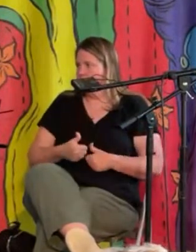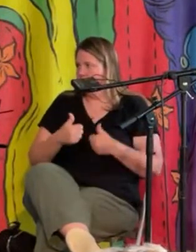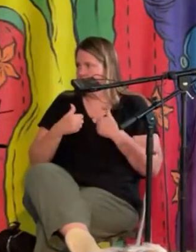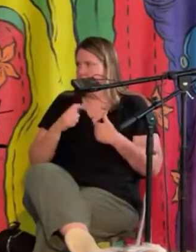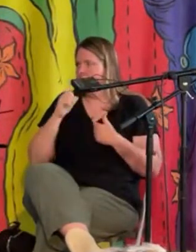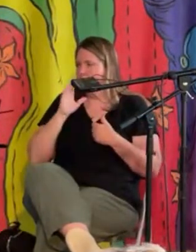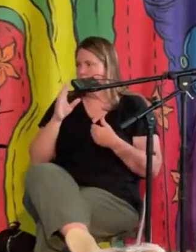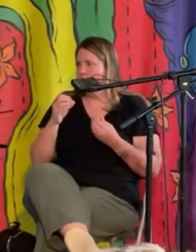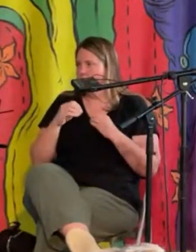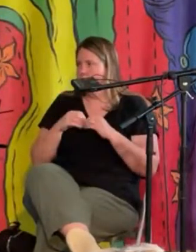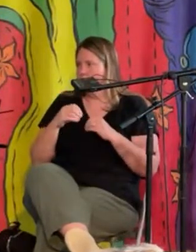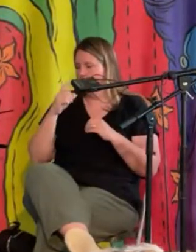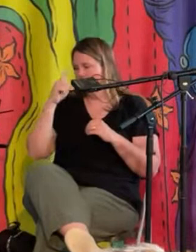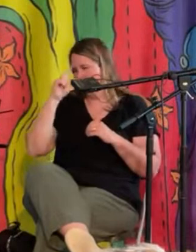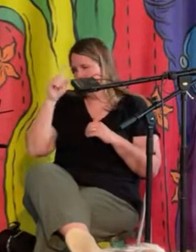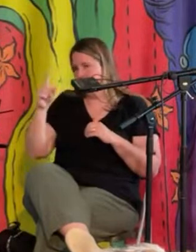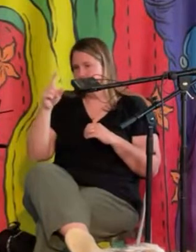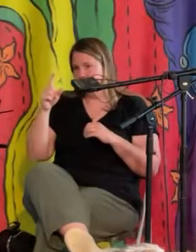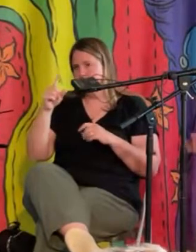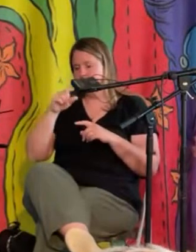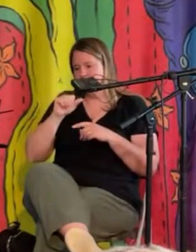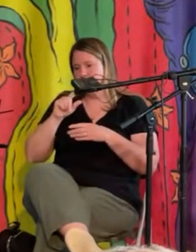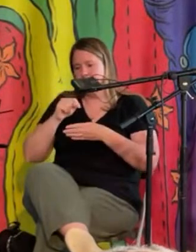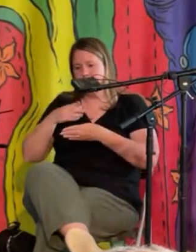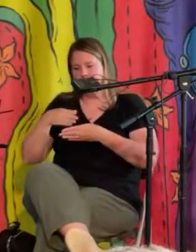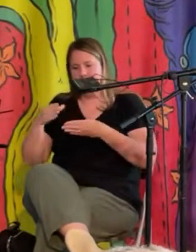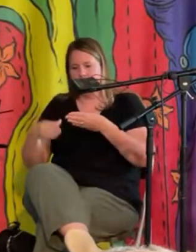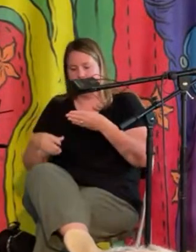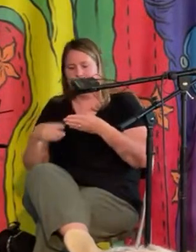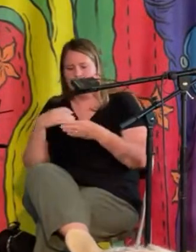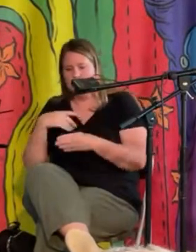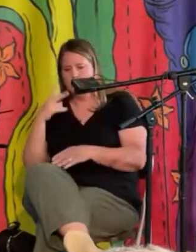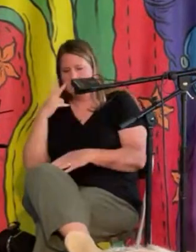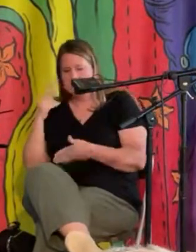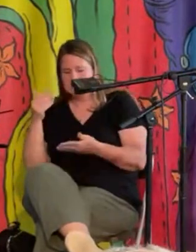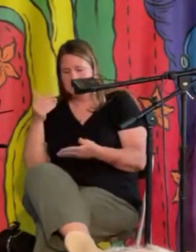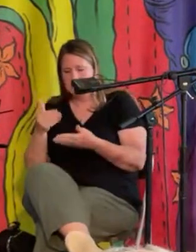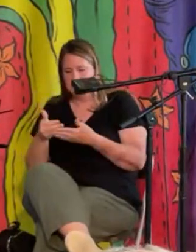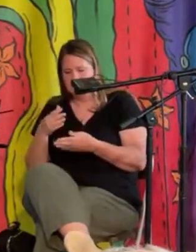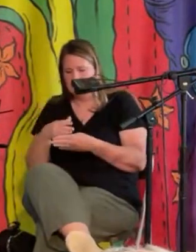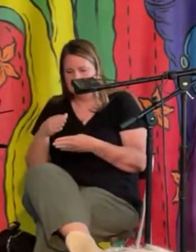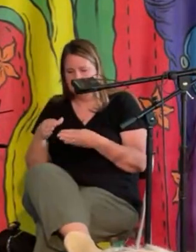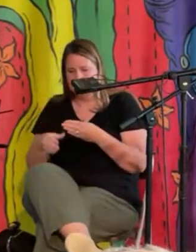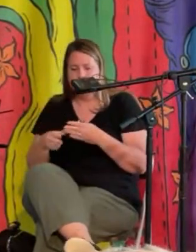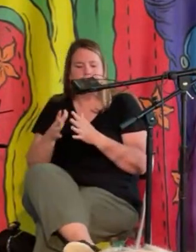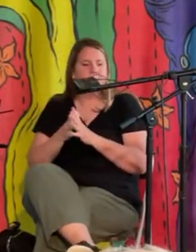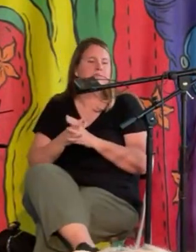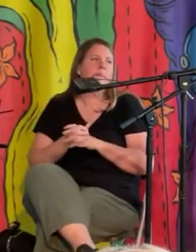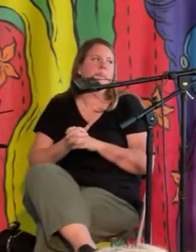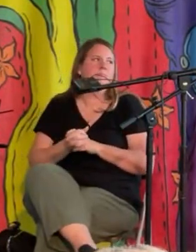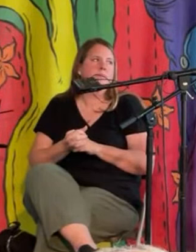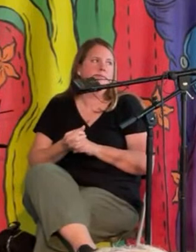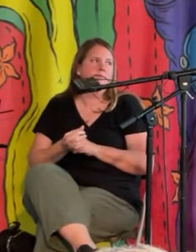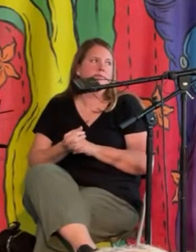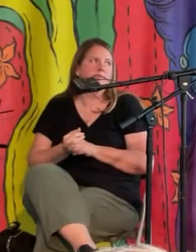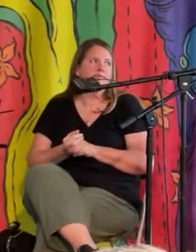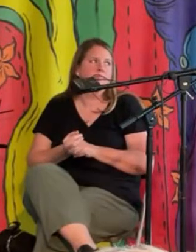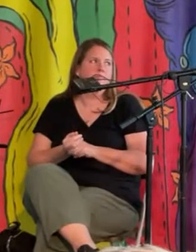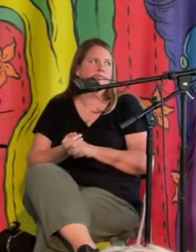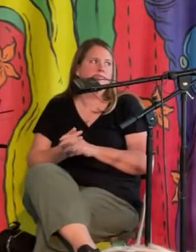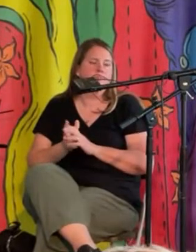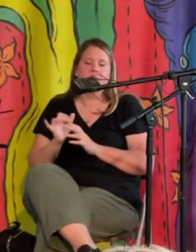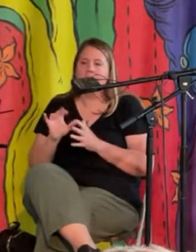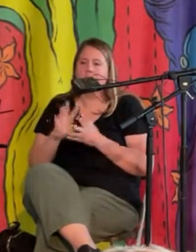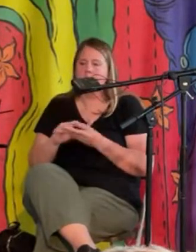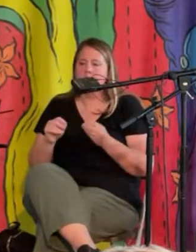It's ongoing. Yeah, and you will see it here in the book as you look. That's the story of